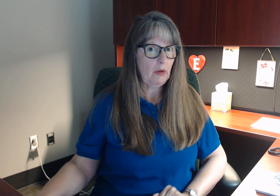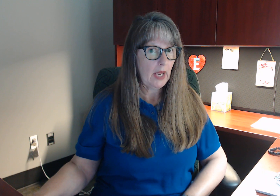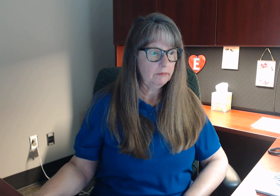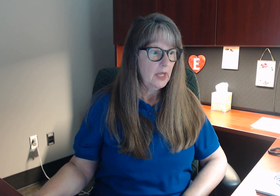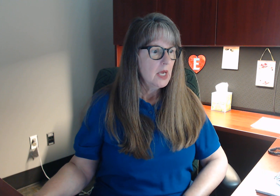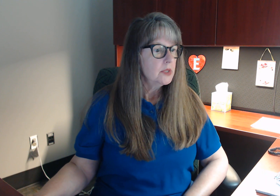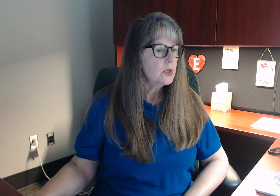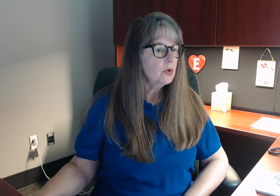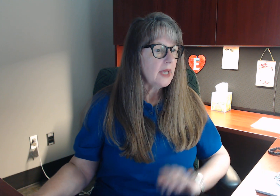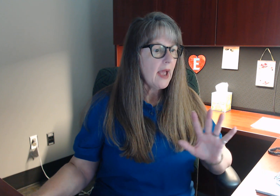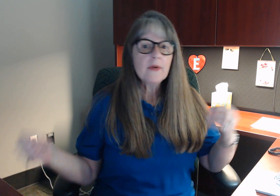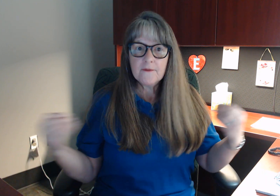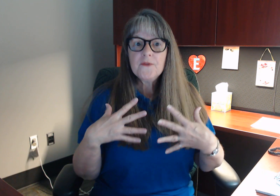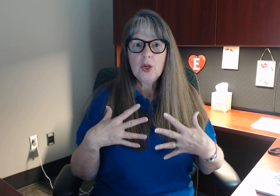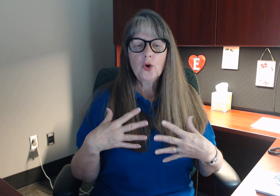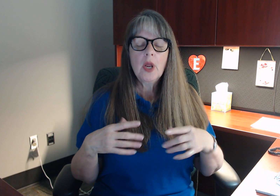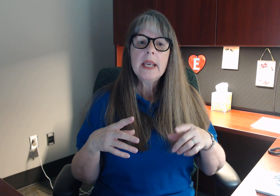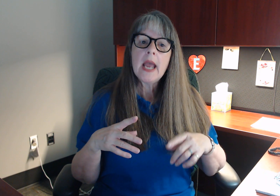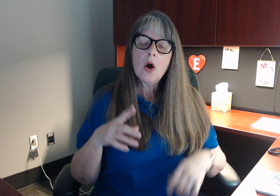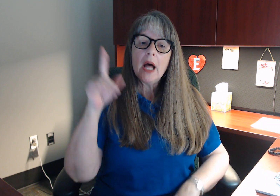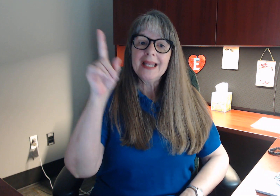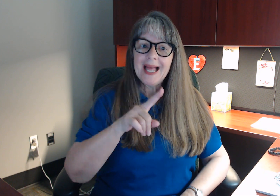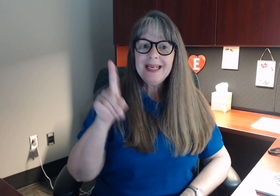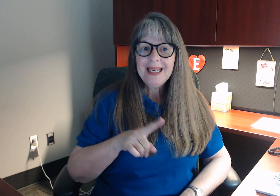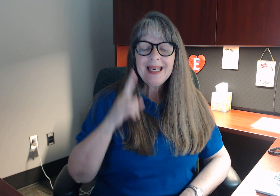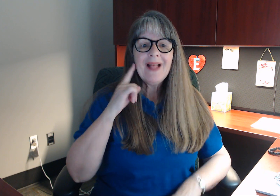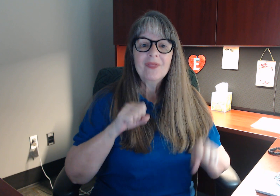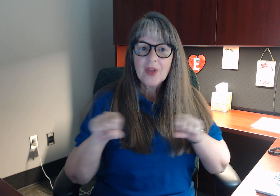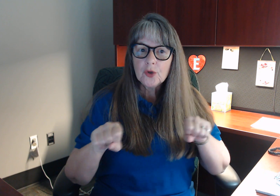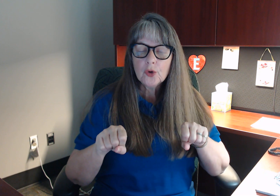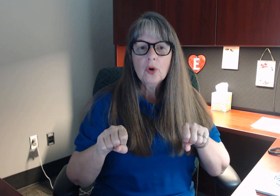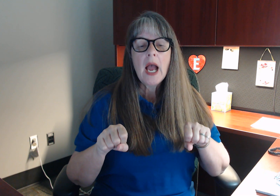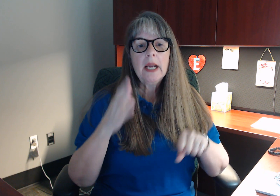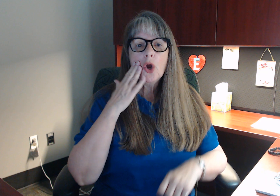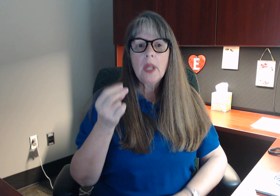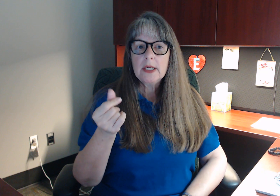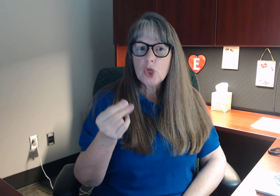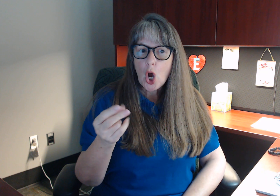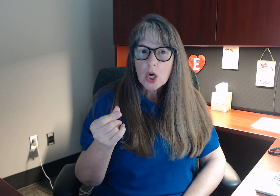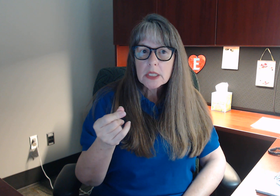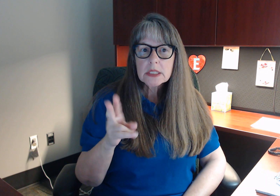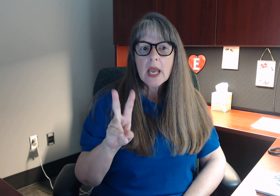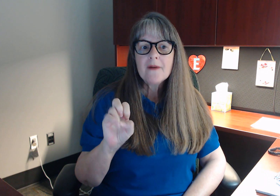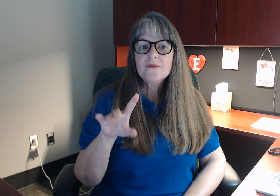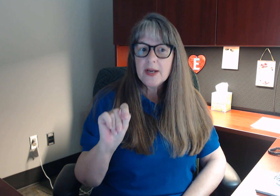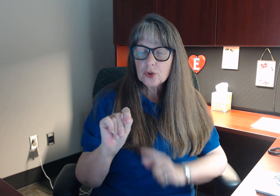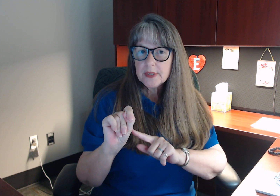Okay. So you can have a fear. Now, lightning and thunder, I know like dogs,